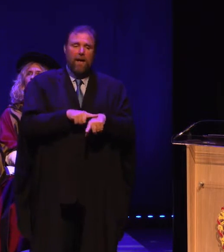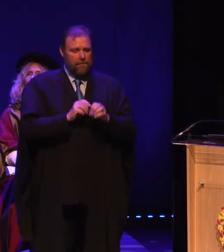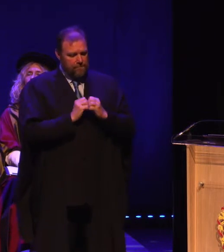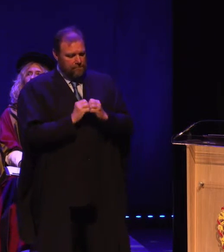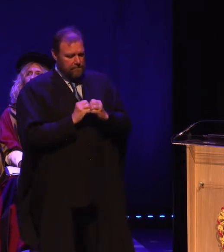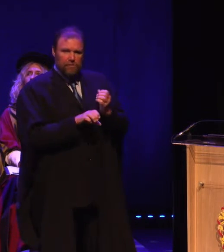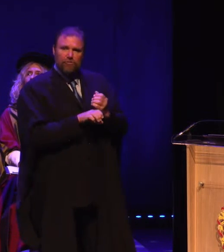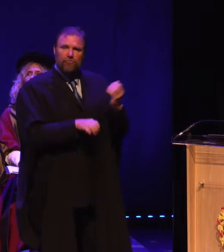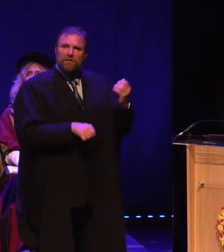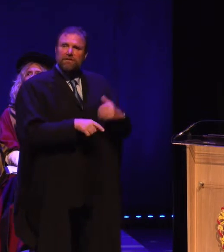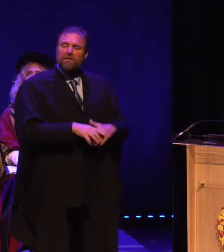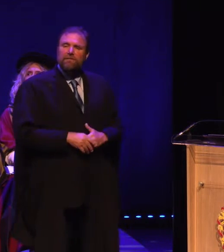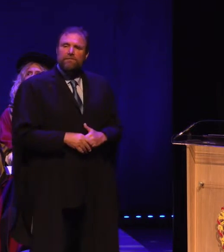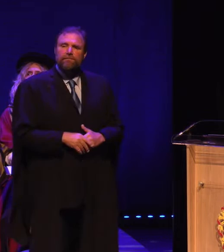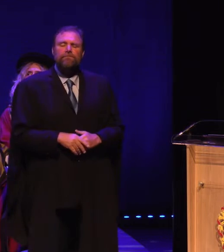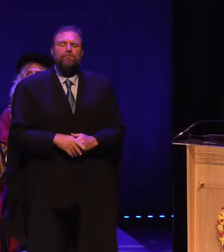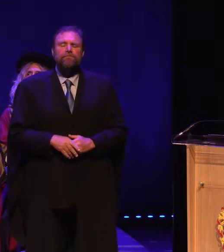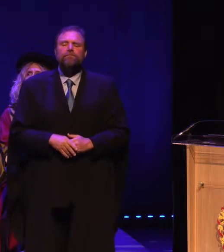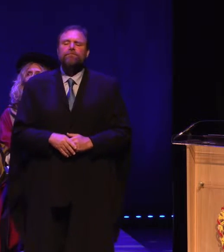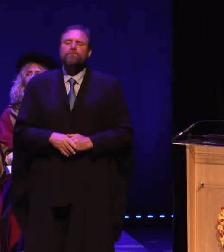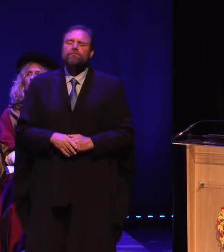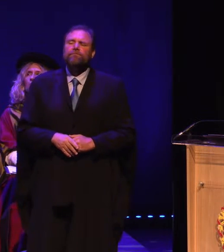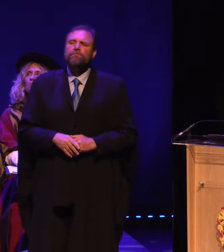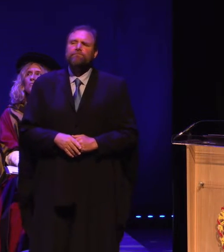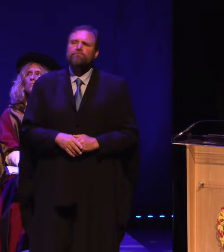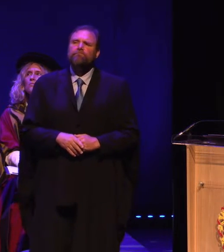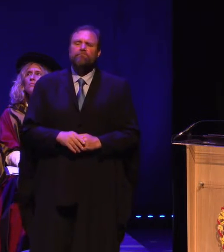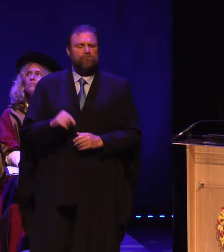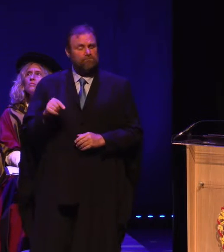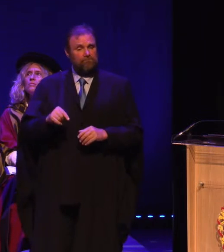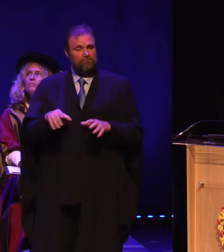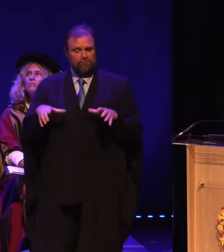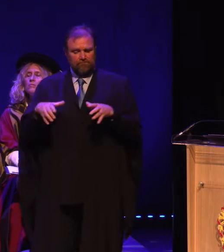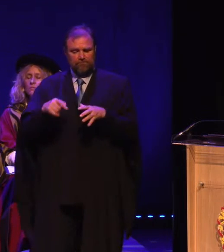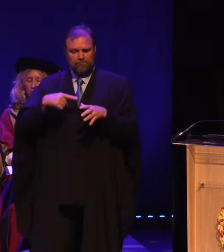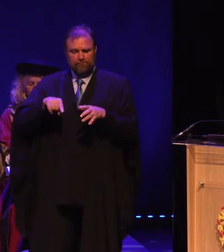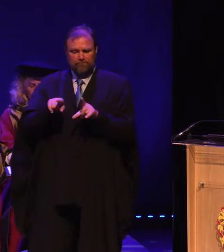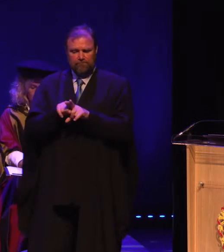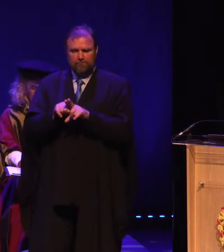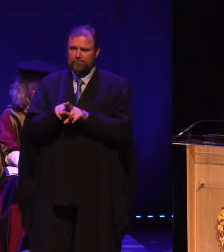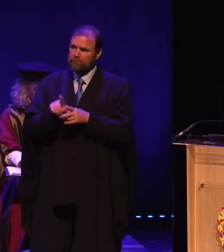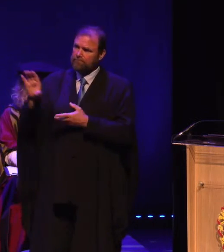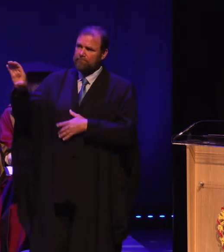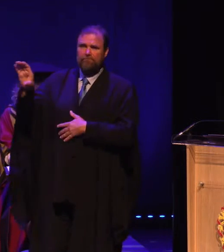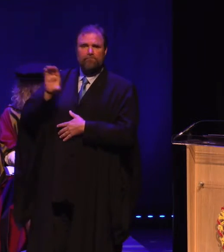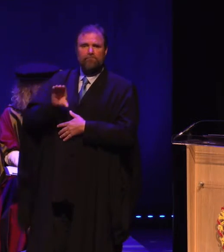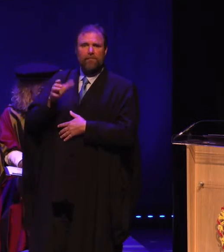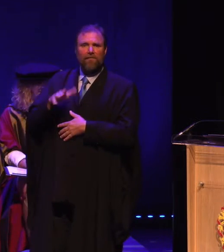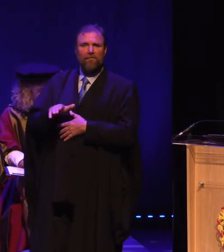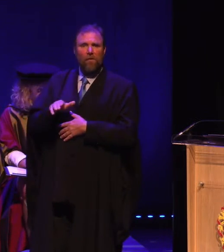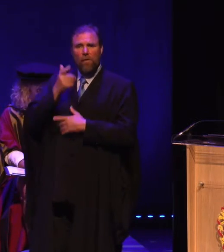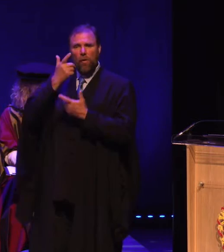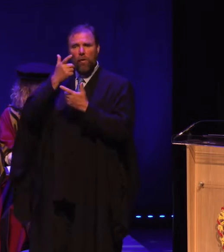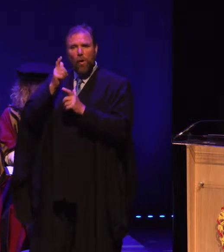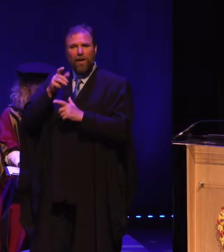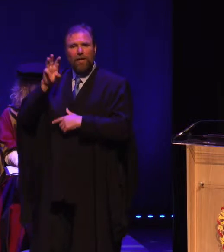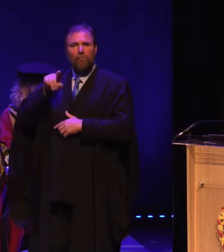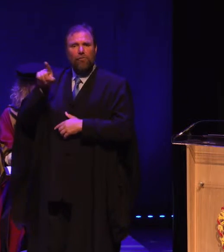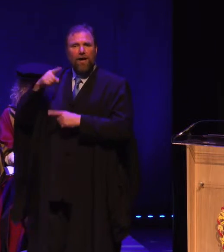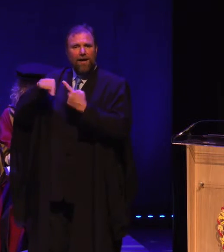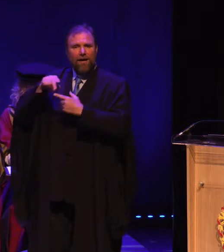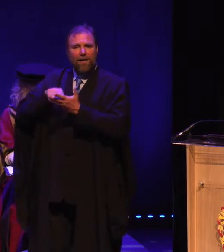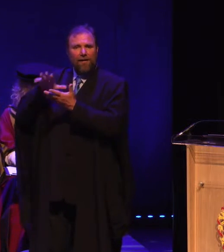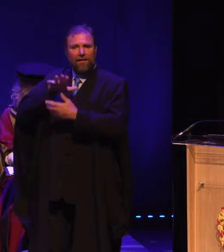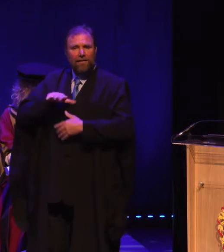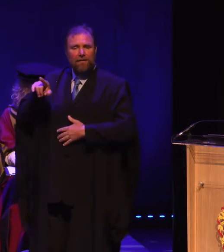for the first time. The school has also secured funding from Coleg Cymraeg Cenedlaethol for